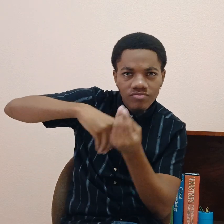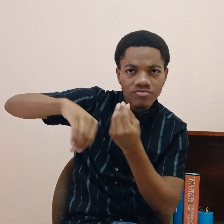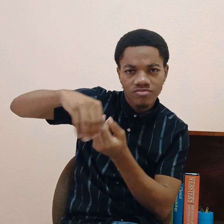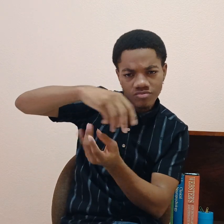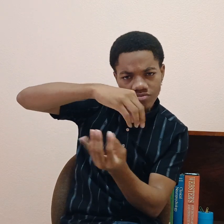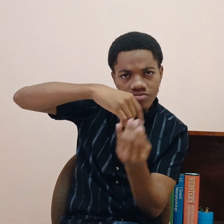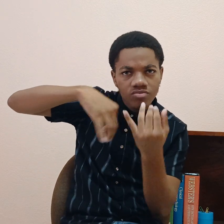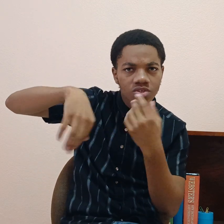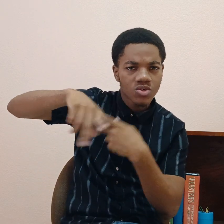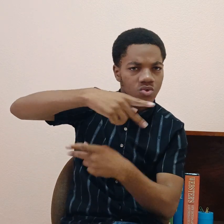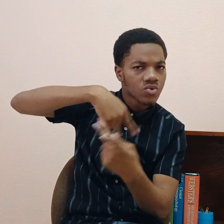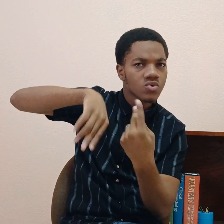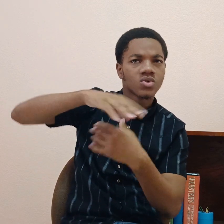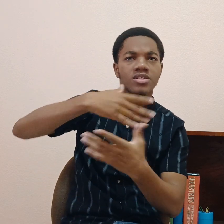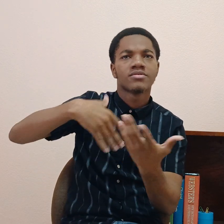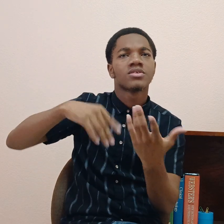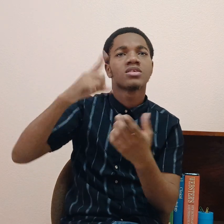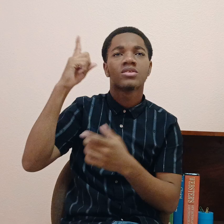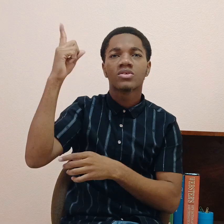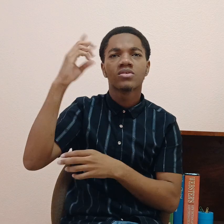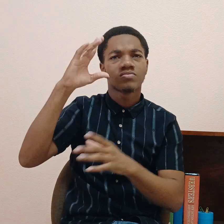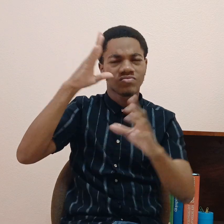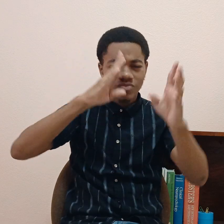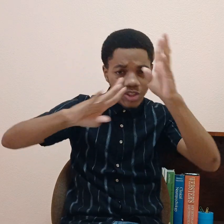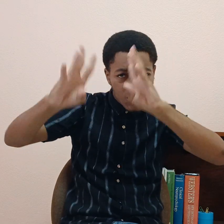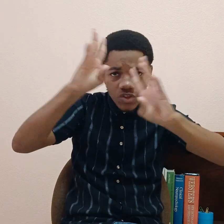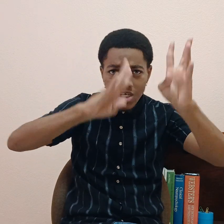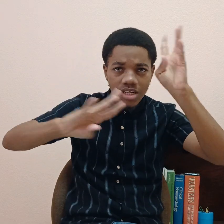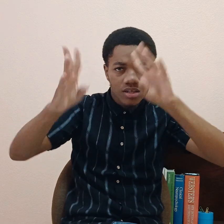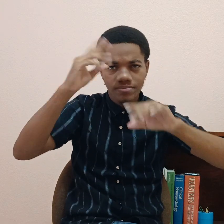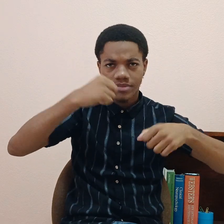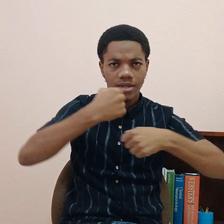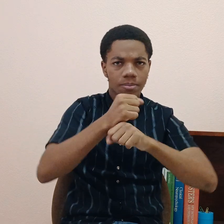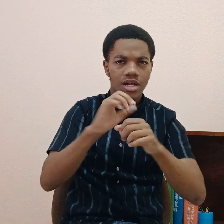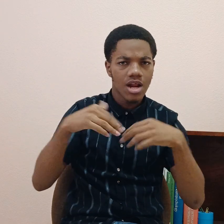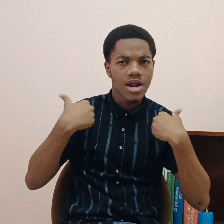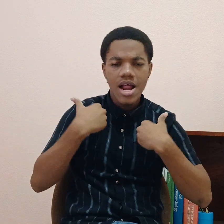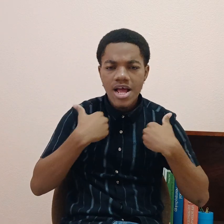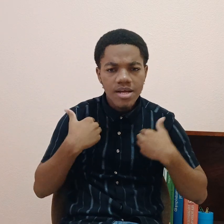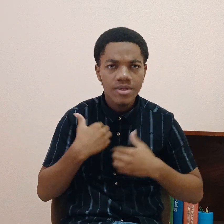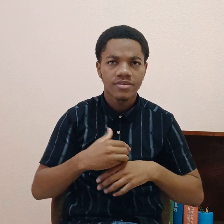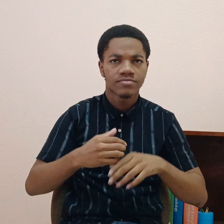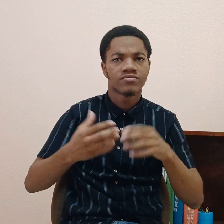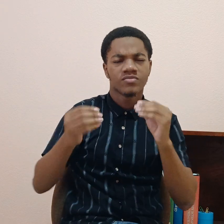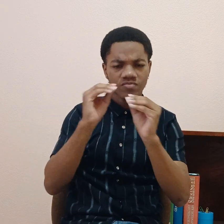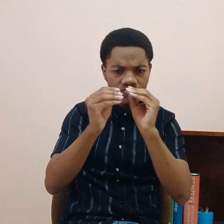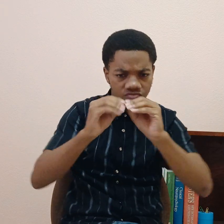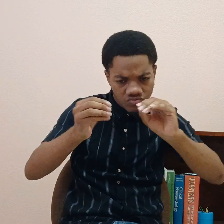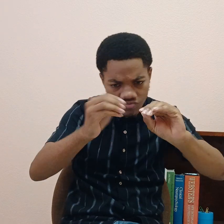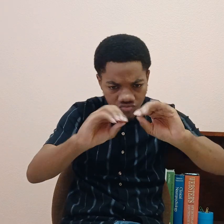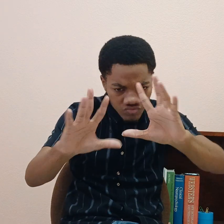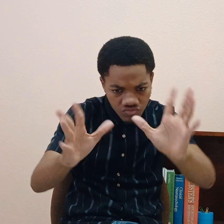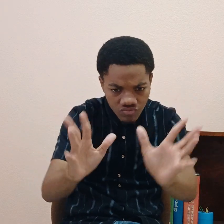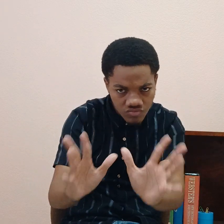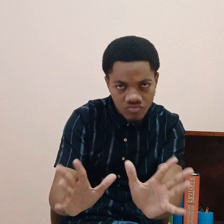You created all the animals on the earth and the oceans and seas.